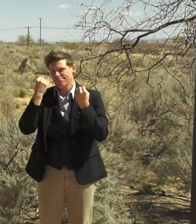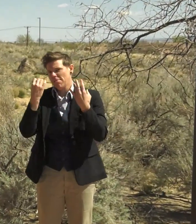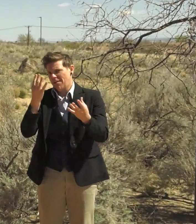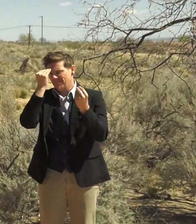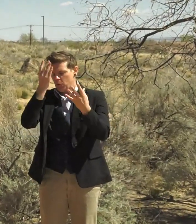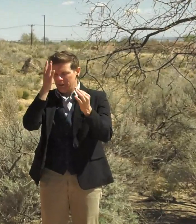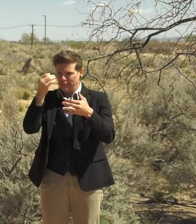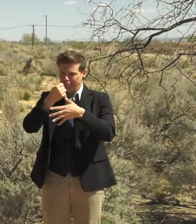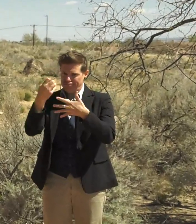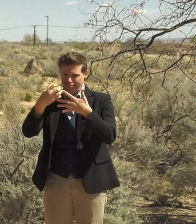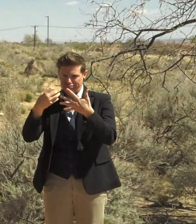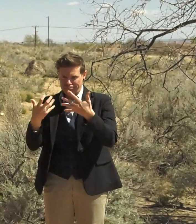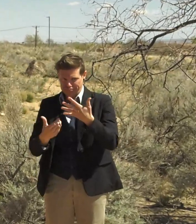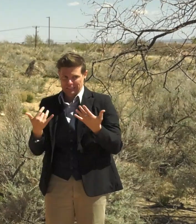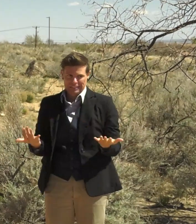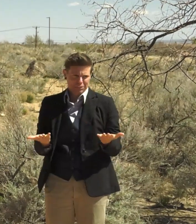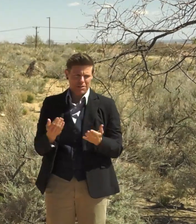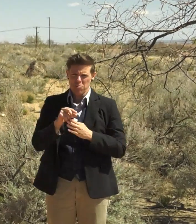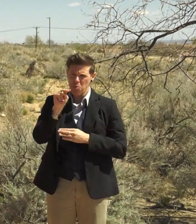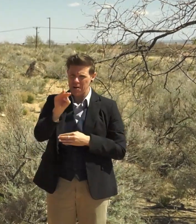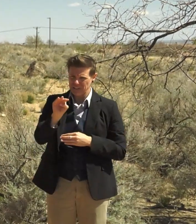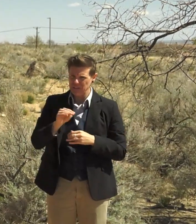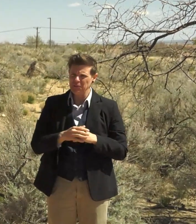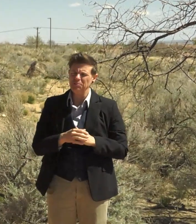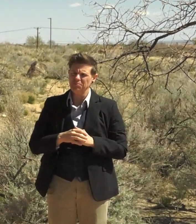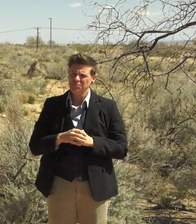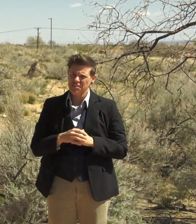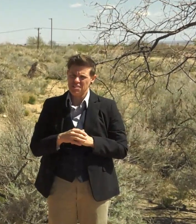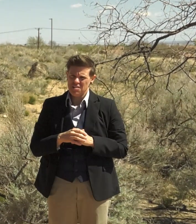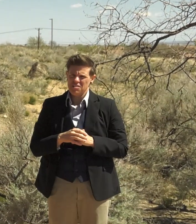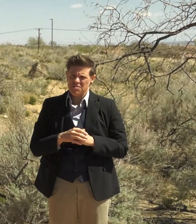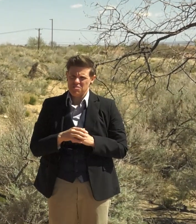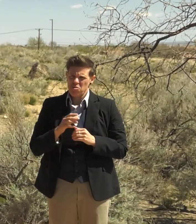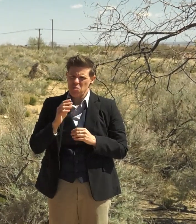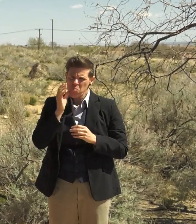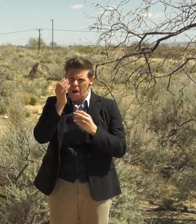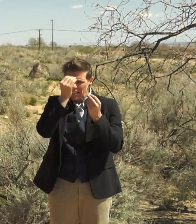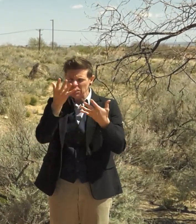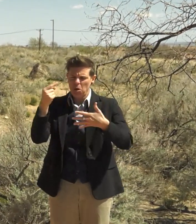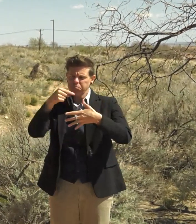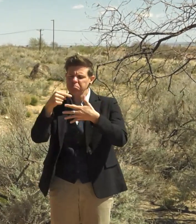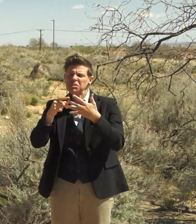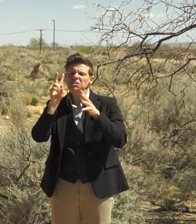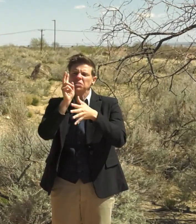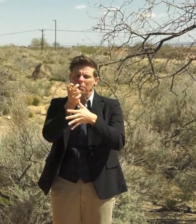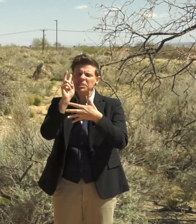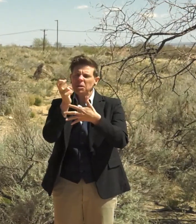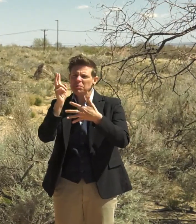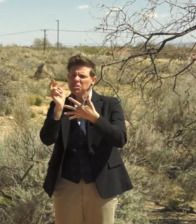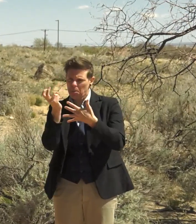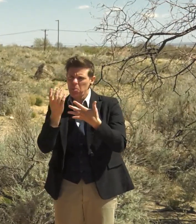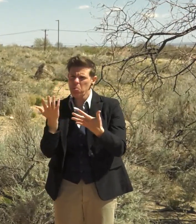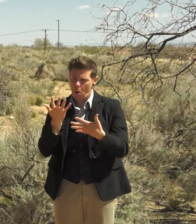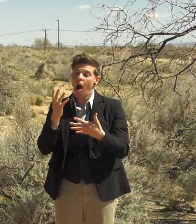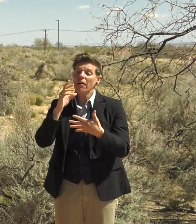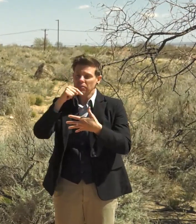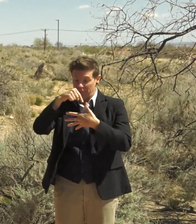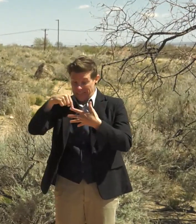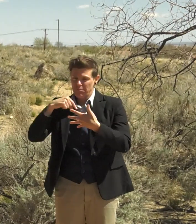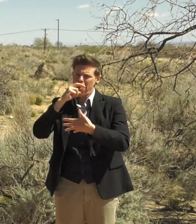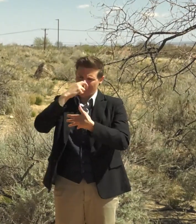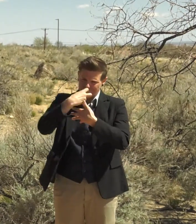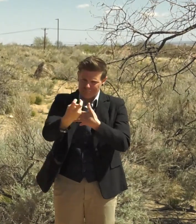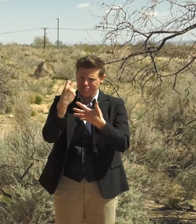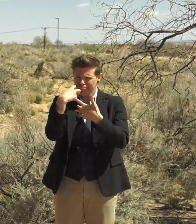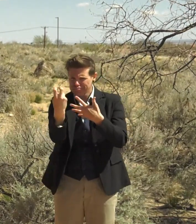we're going to talk about, and as a heads up, again, a lot to cover today on a lot of different topics and some very important announcements.